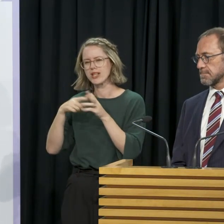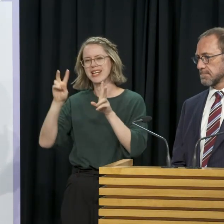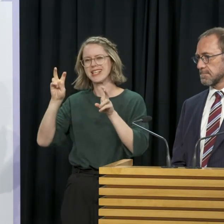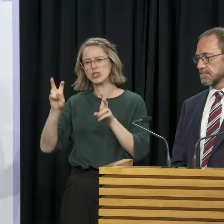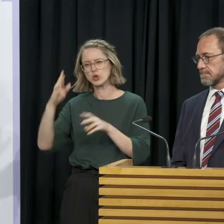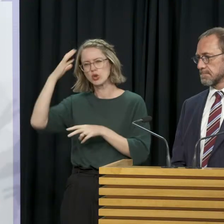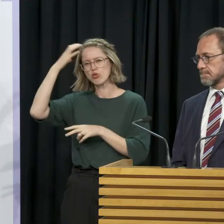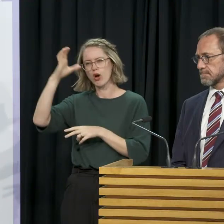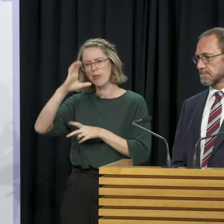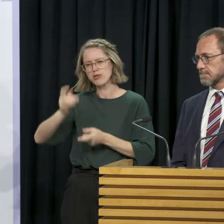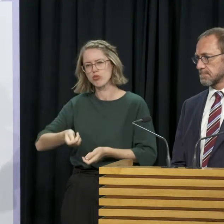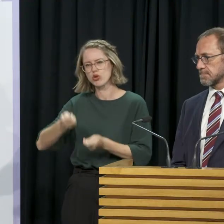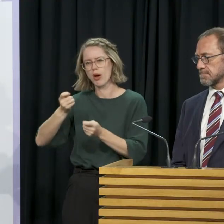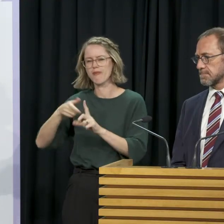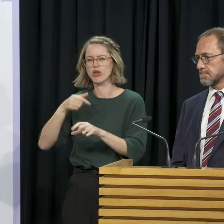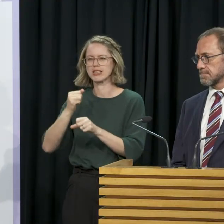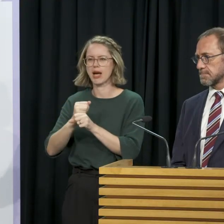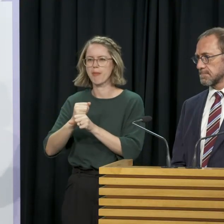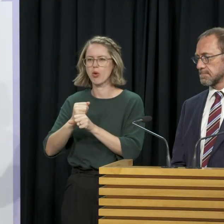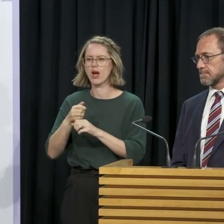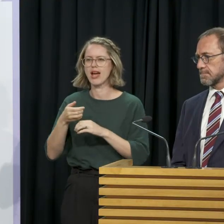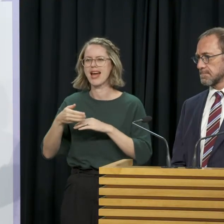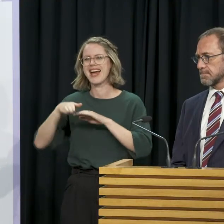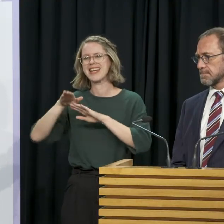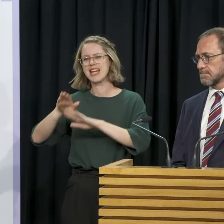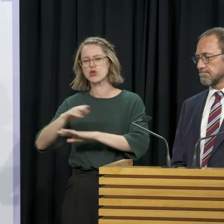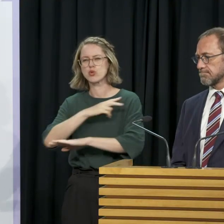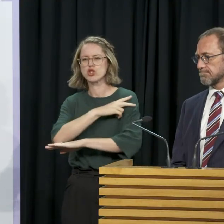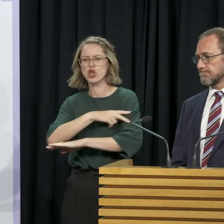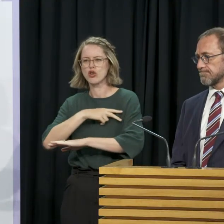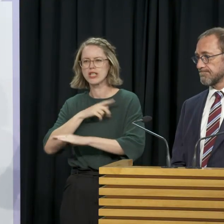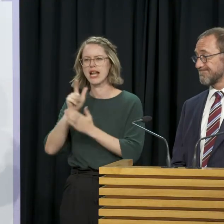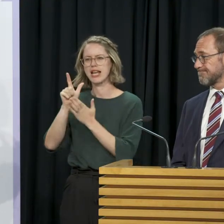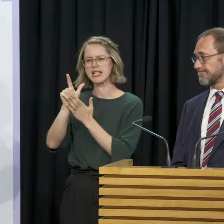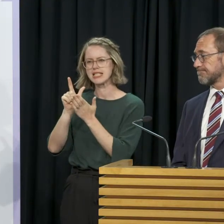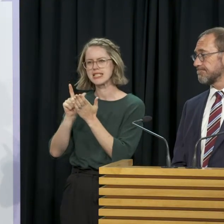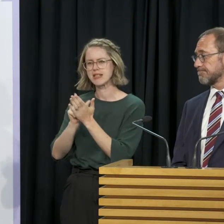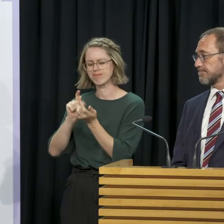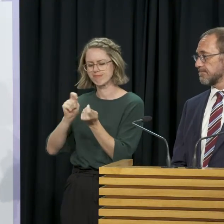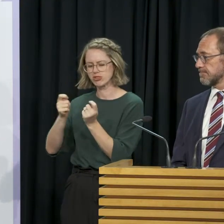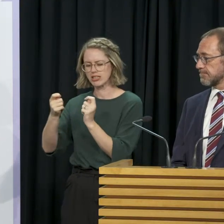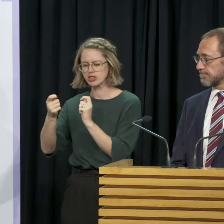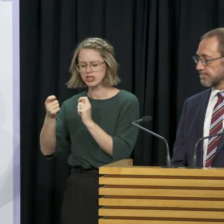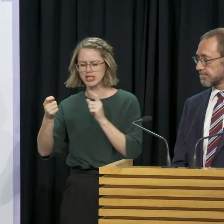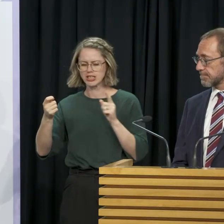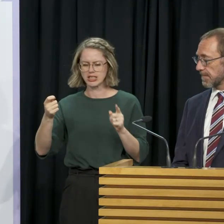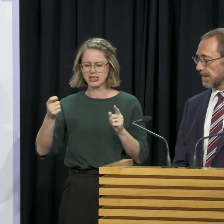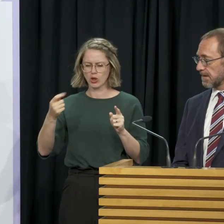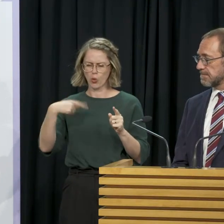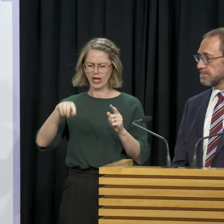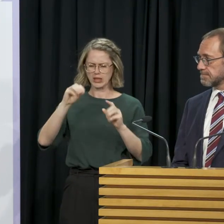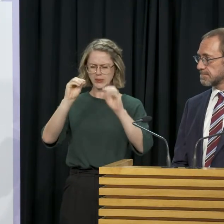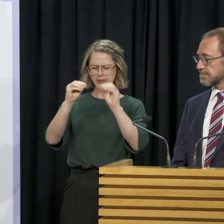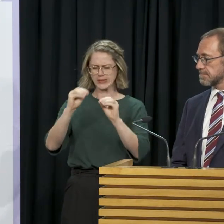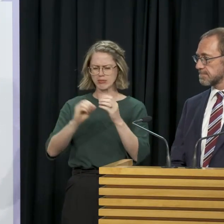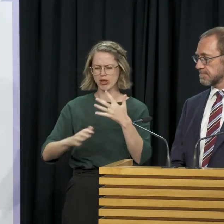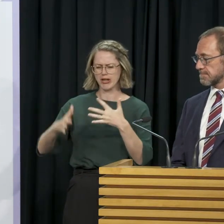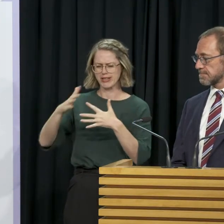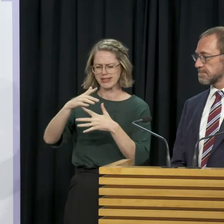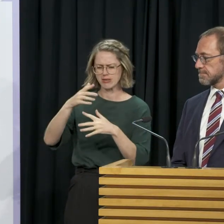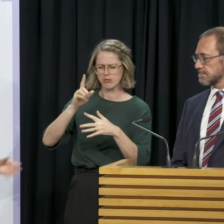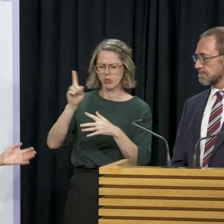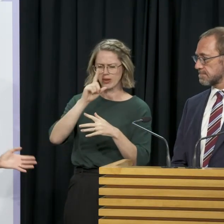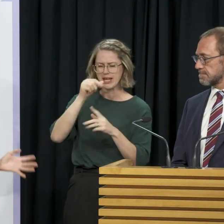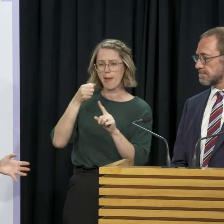do around, for instance, national security and our legislative framework. So we've prioritised the things that we think will have an immediate